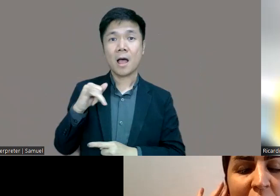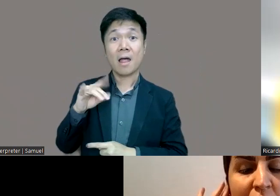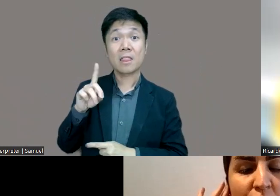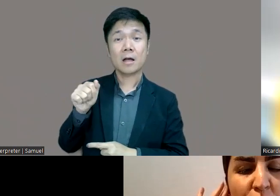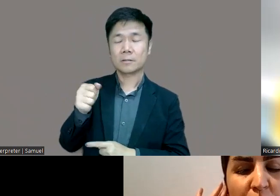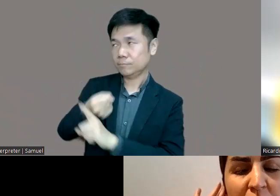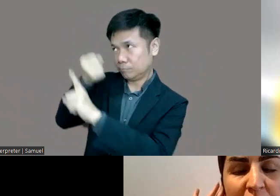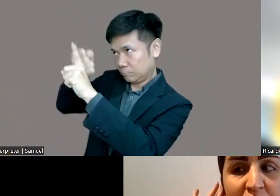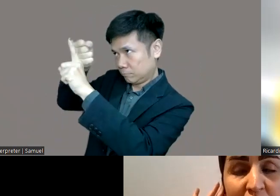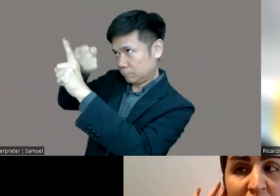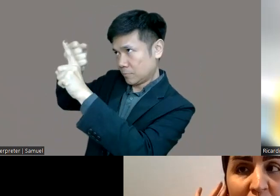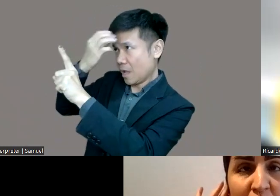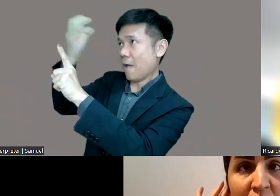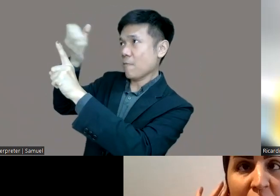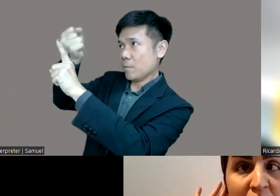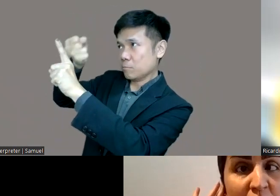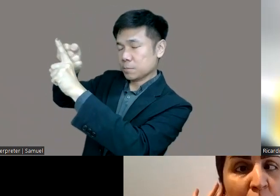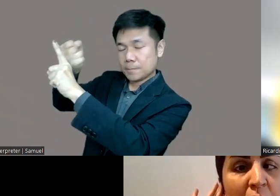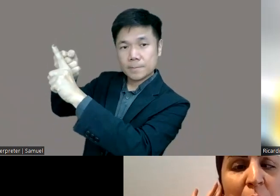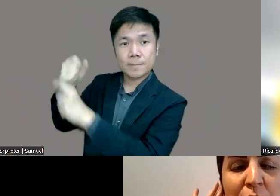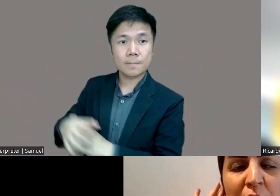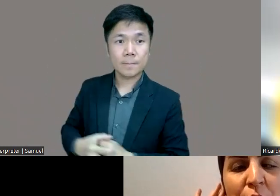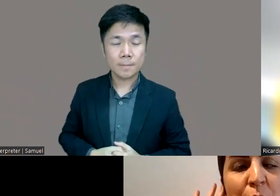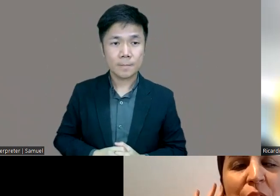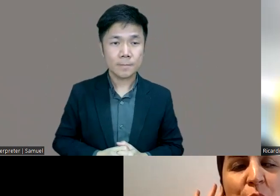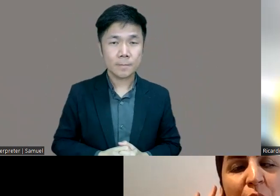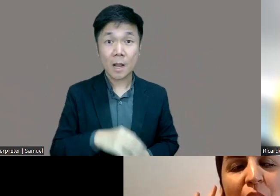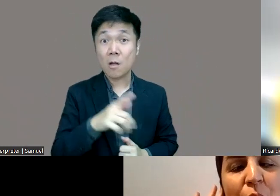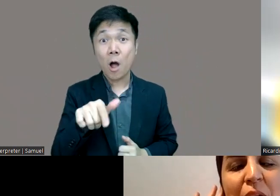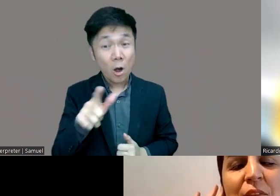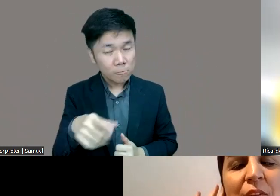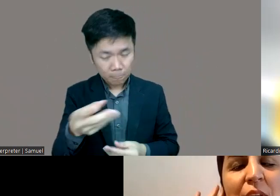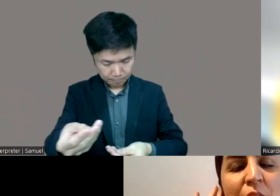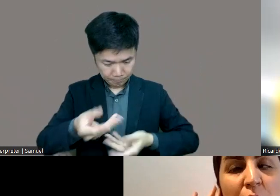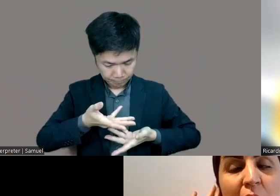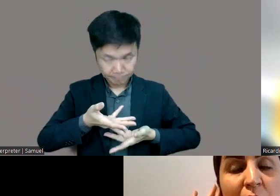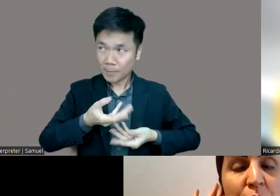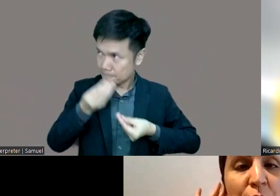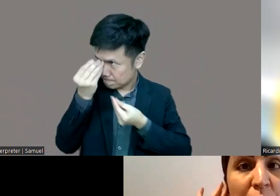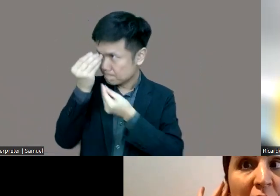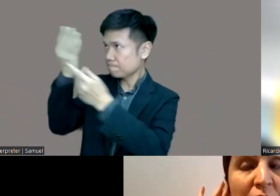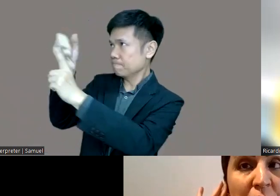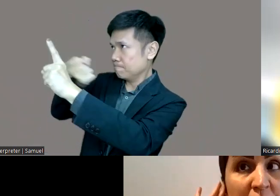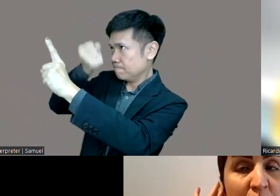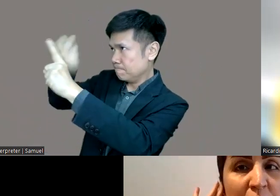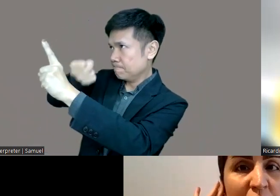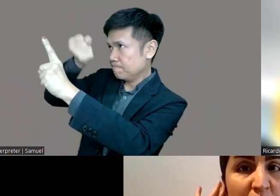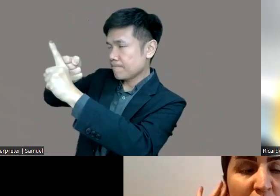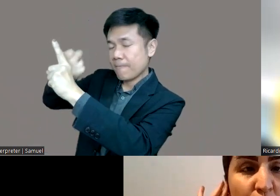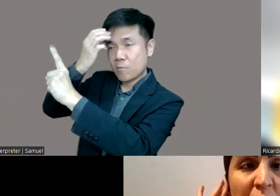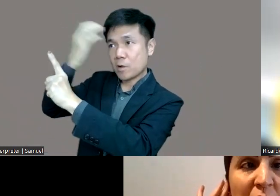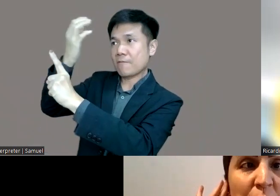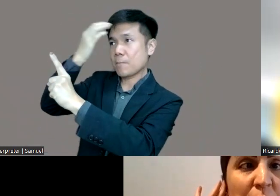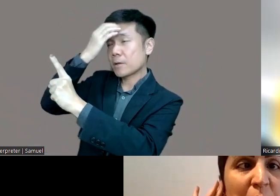can support your advocacy work, amplify your message to the government. In this case, for example,